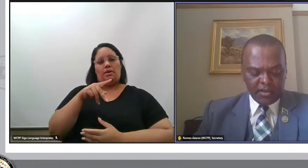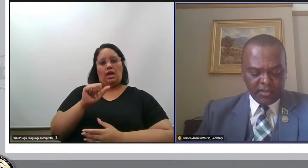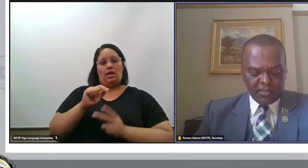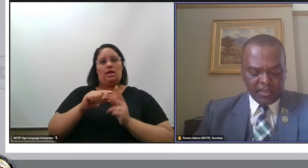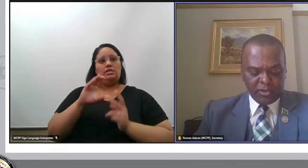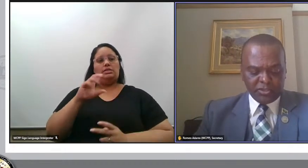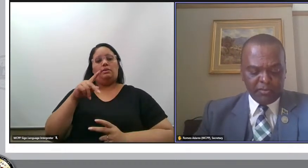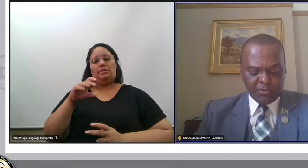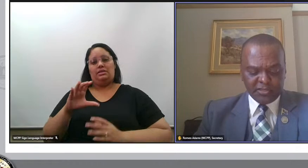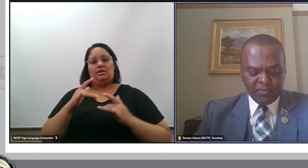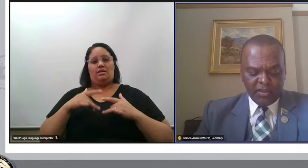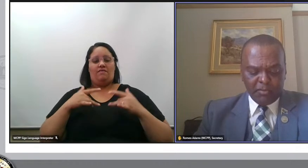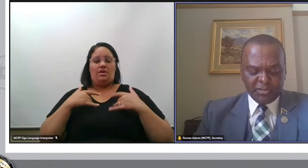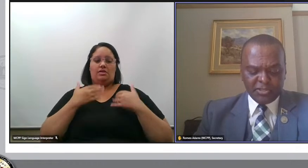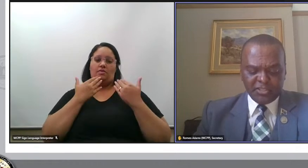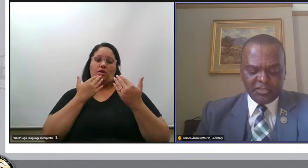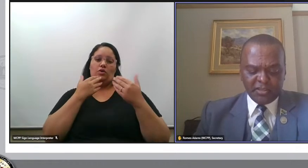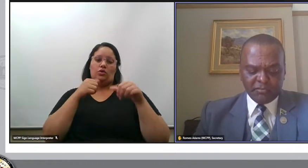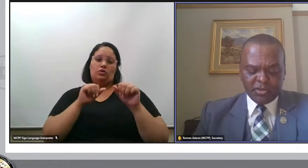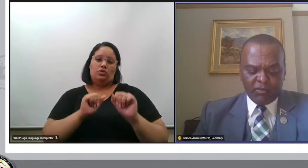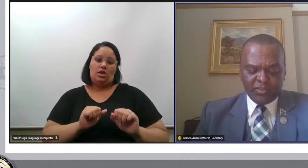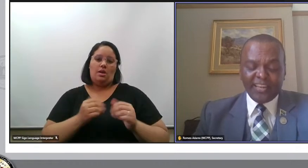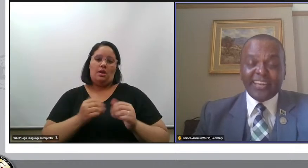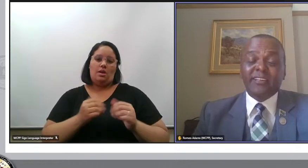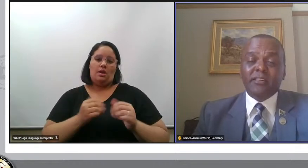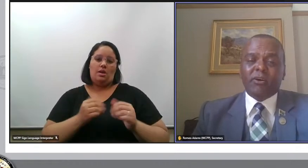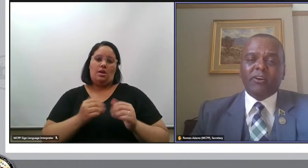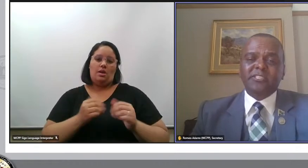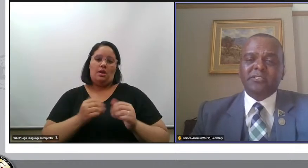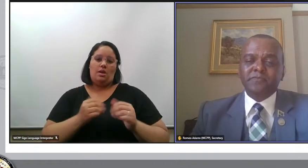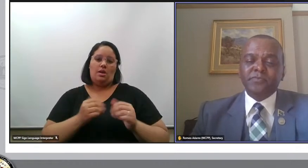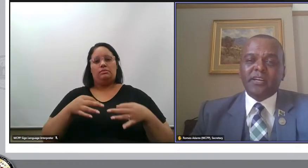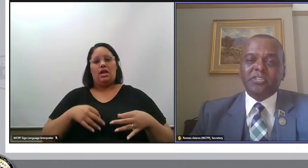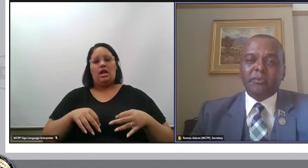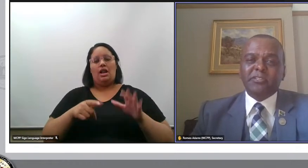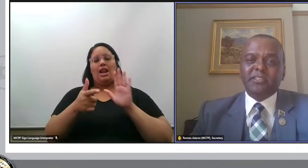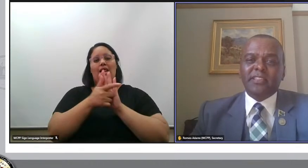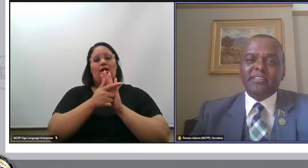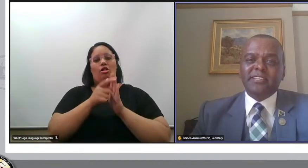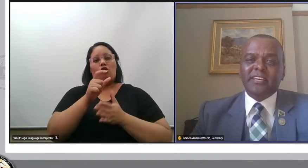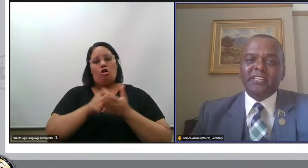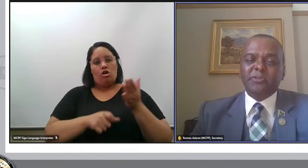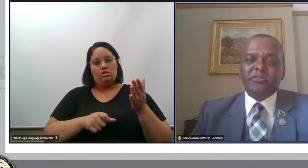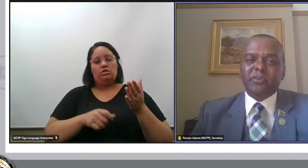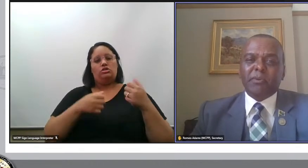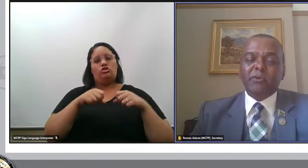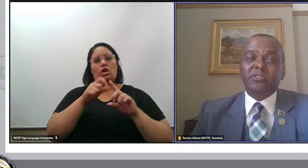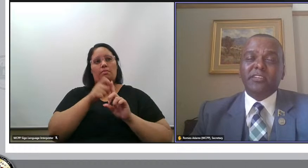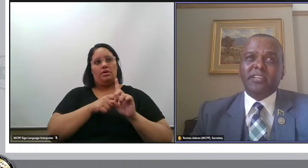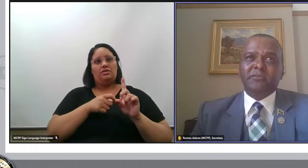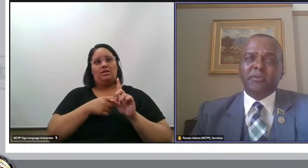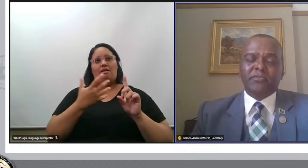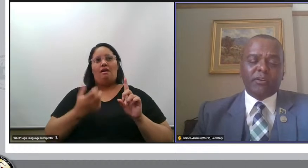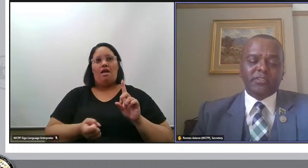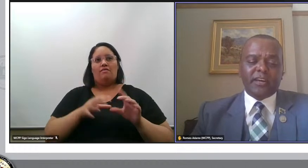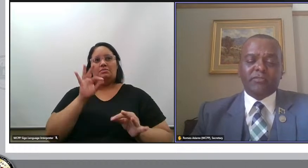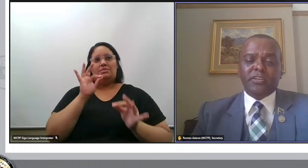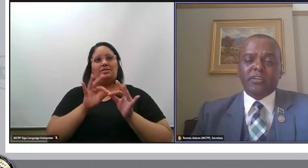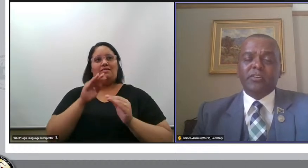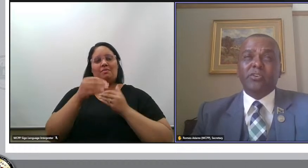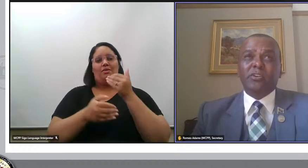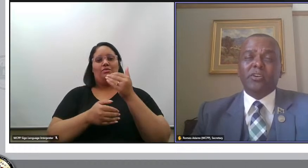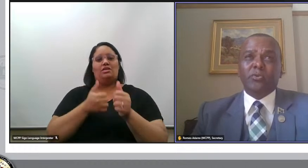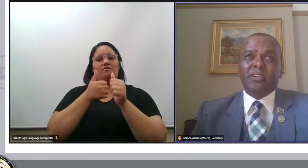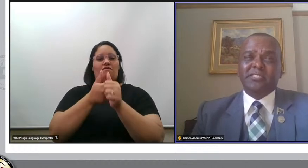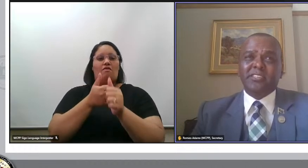events. Thank you, Chairperson. Maybe just in terms of the legal costs, Chairperson, there's a specific process that's been followed, and